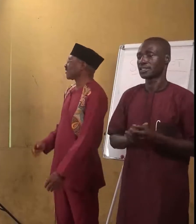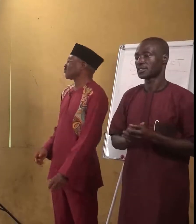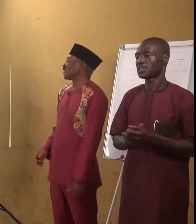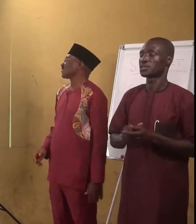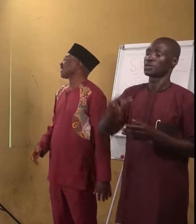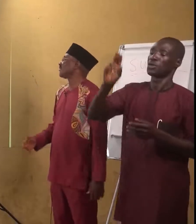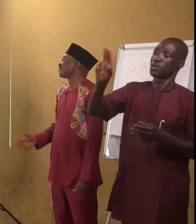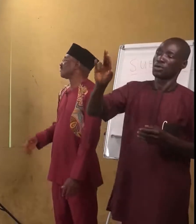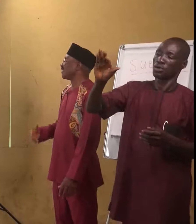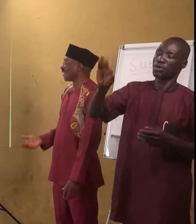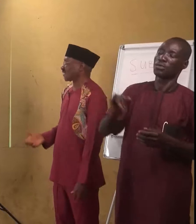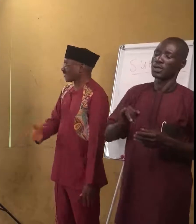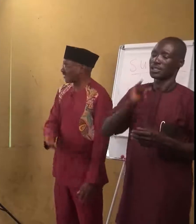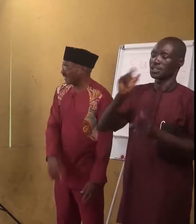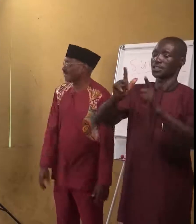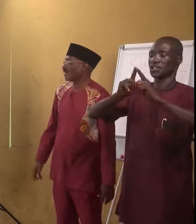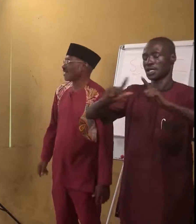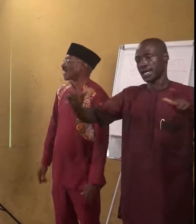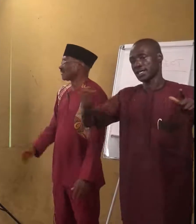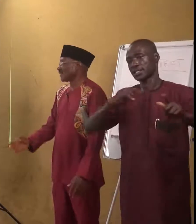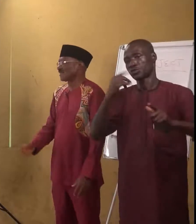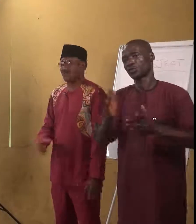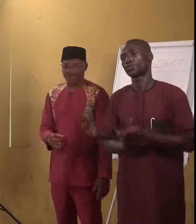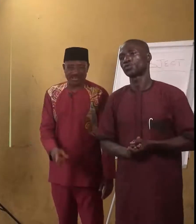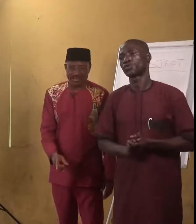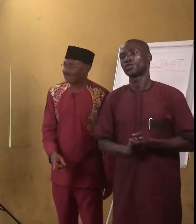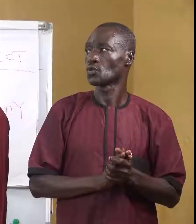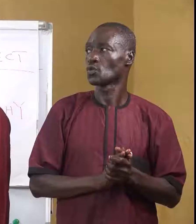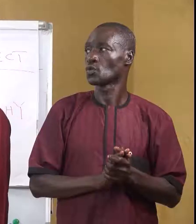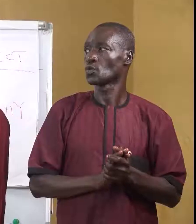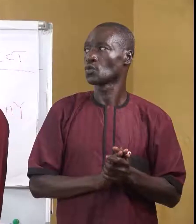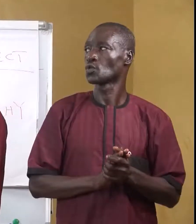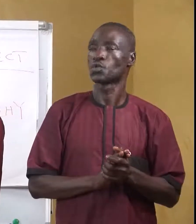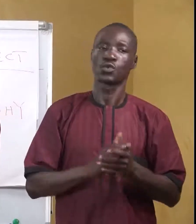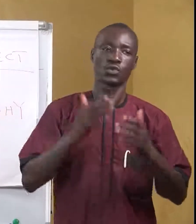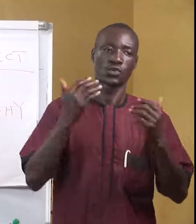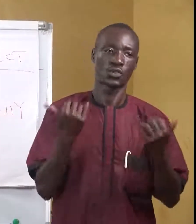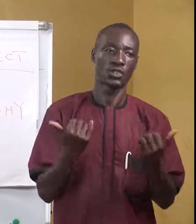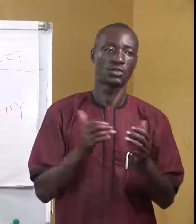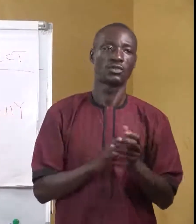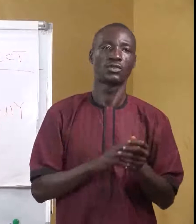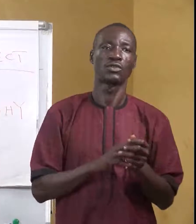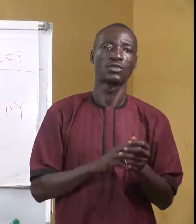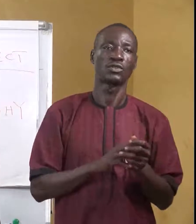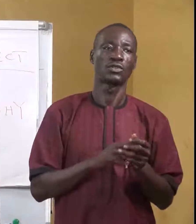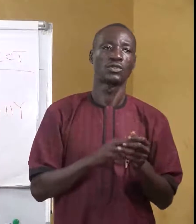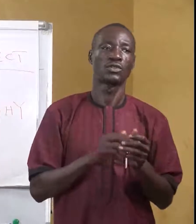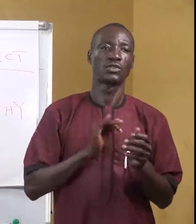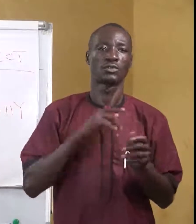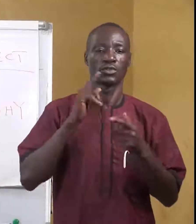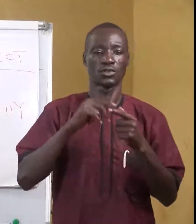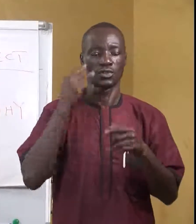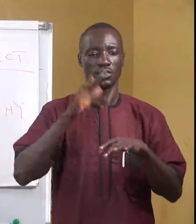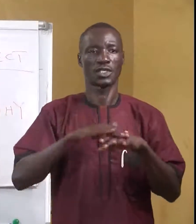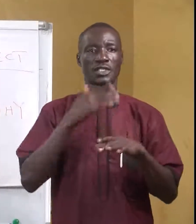Urban settlements are relatively large, as I said, and densely populated. Now, students, let's quickly look at some of